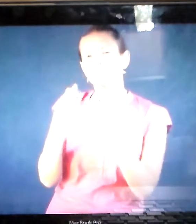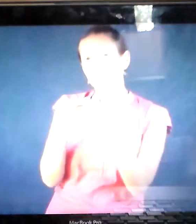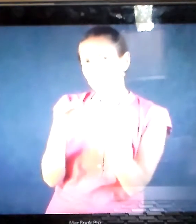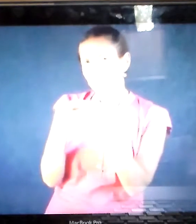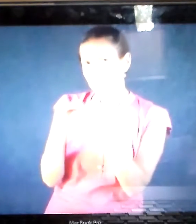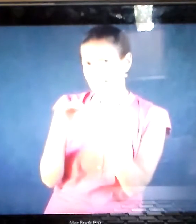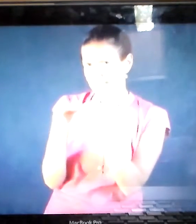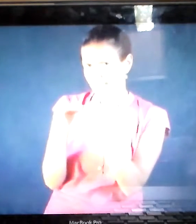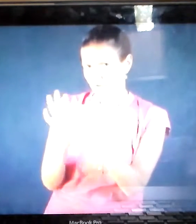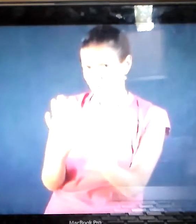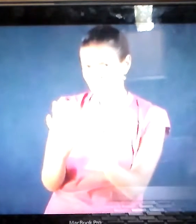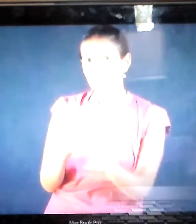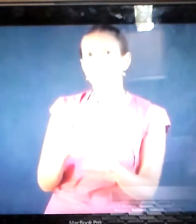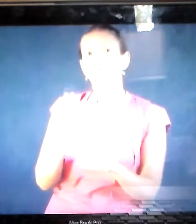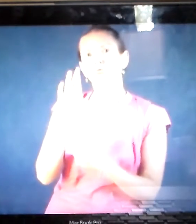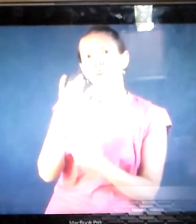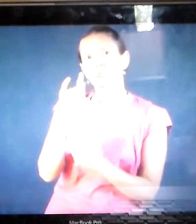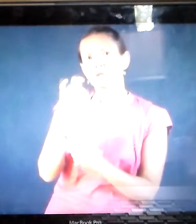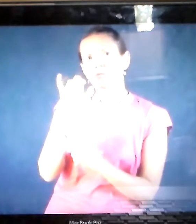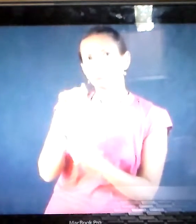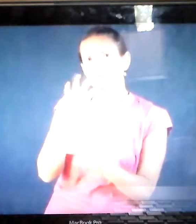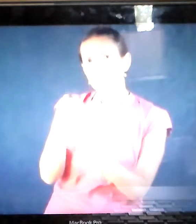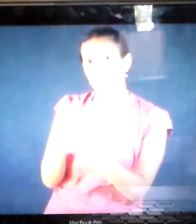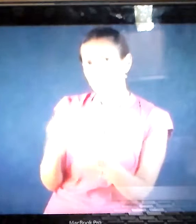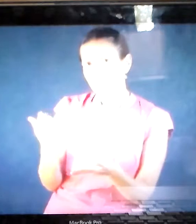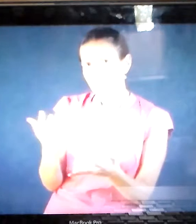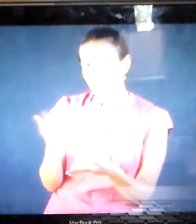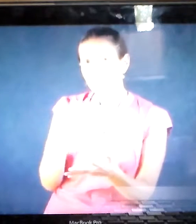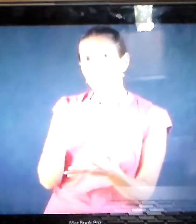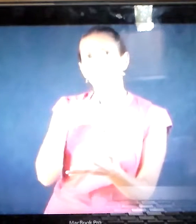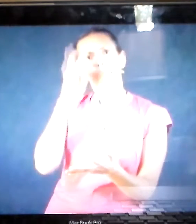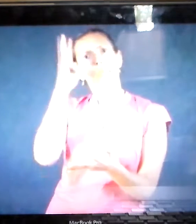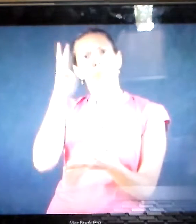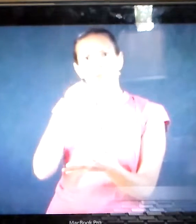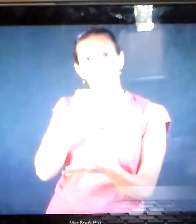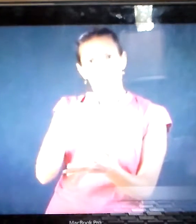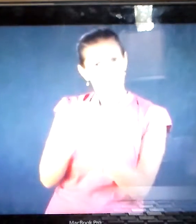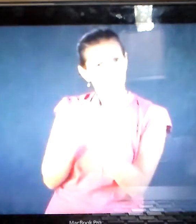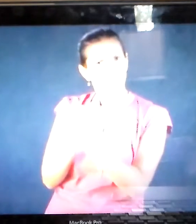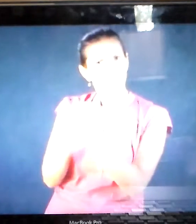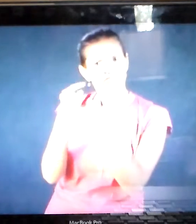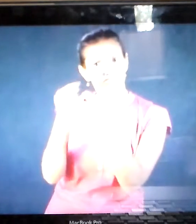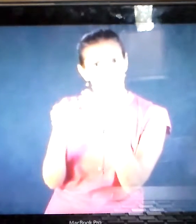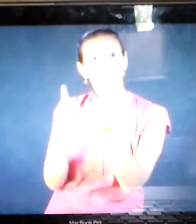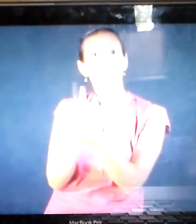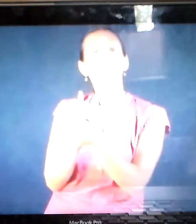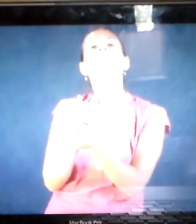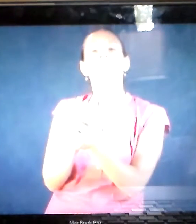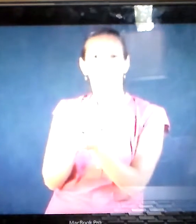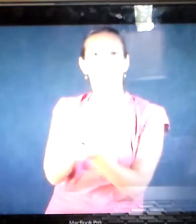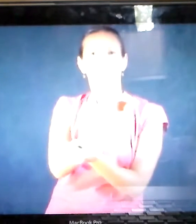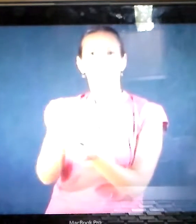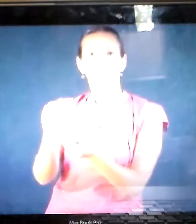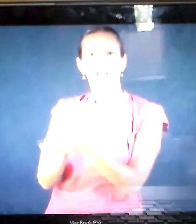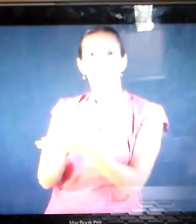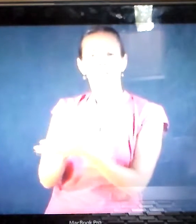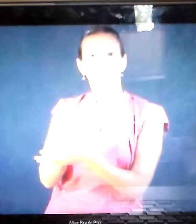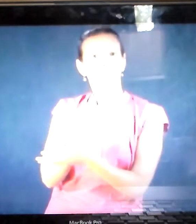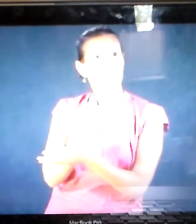schools will explain the language and the culture involved. So I followed these different